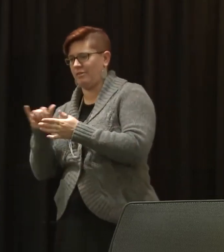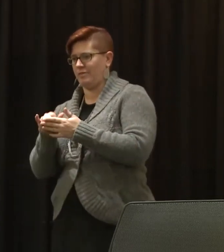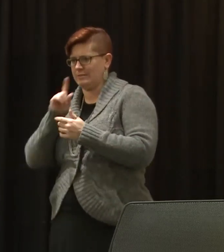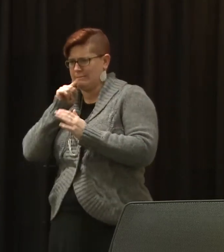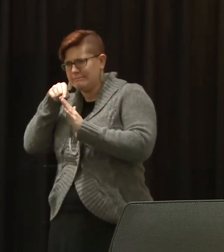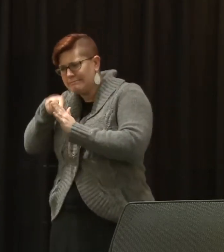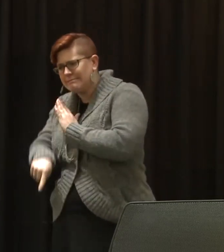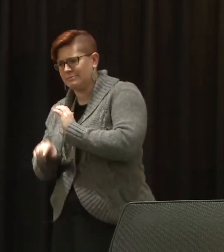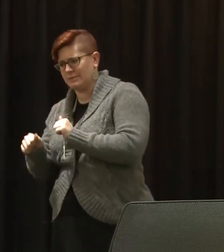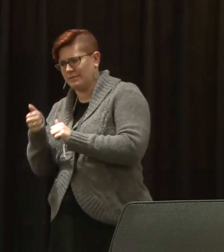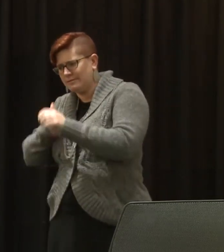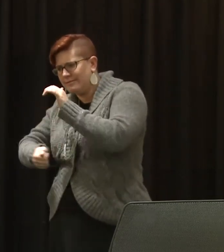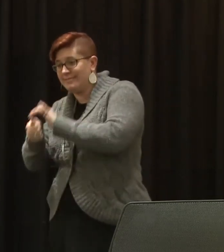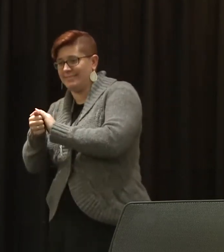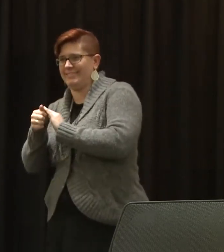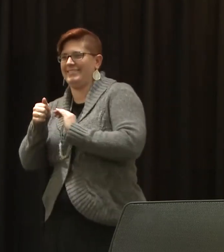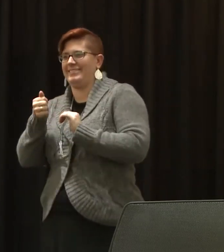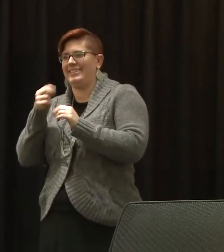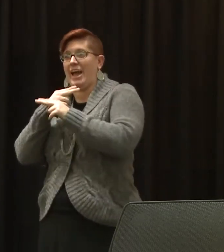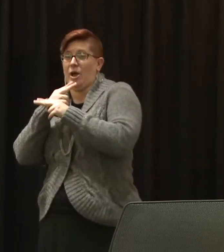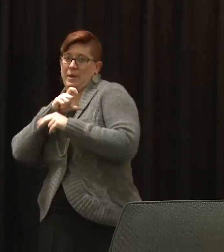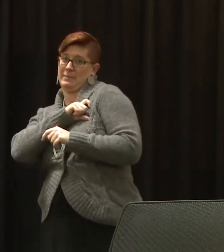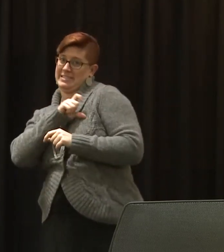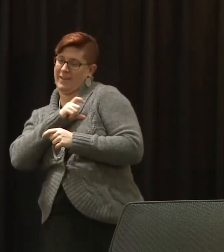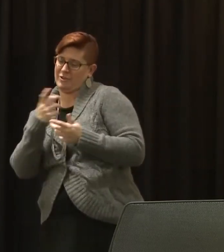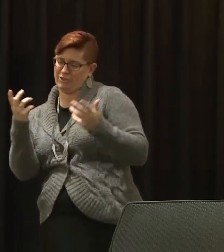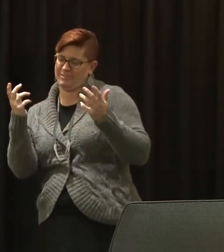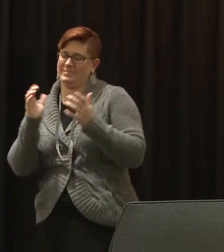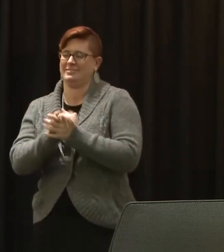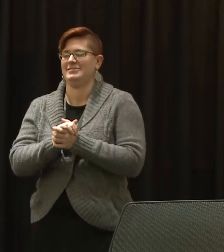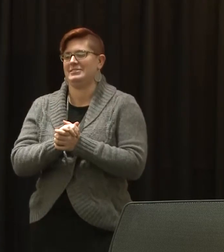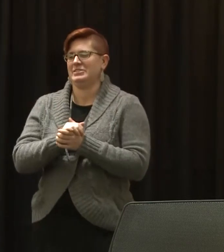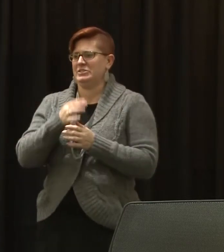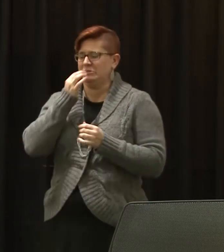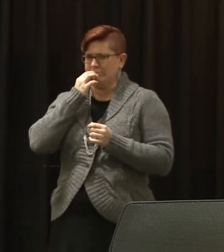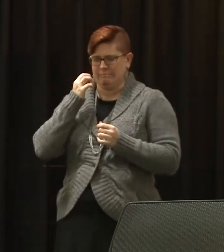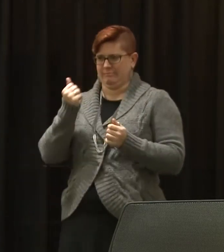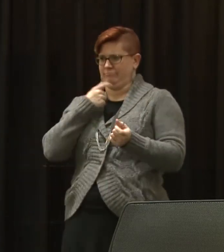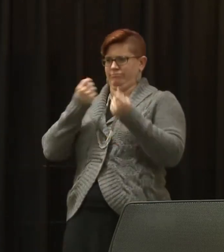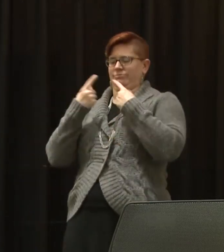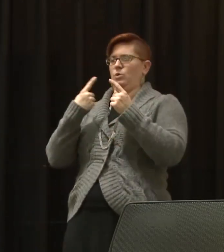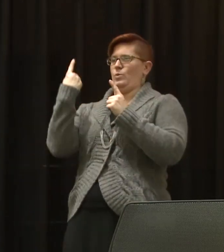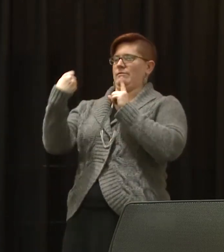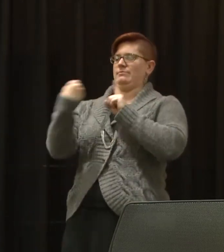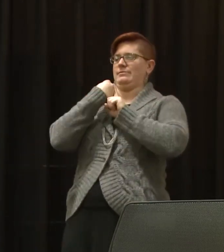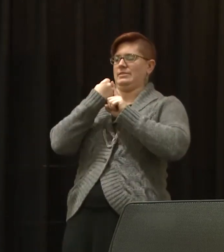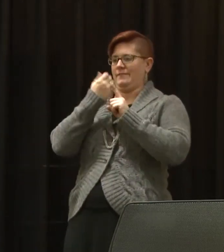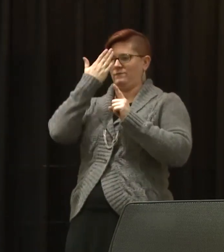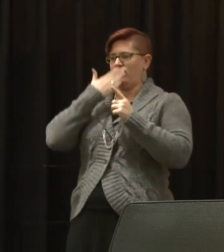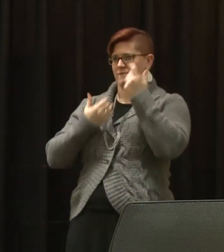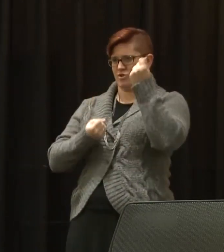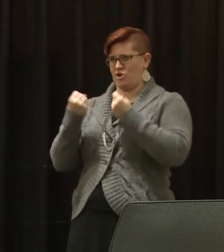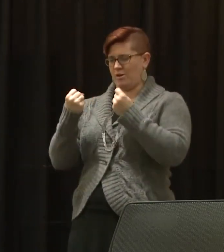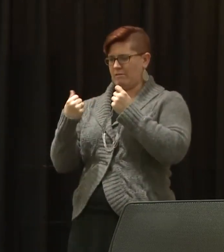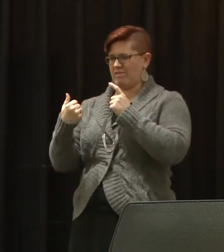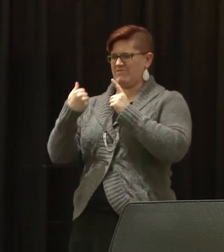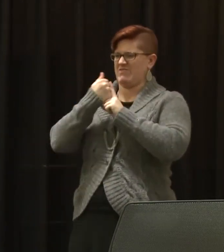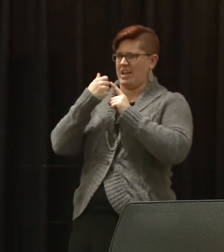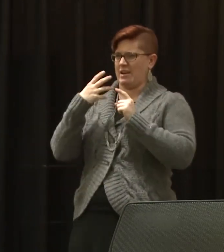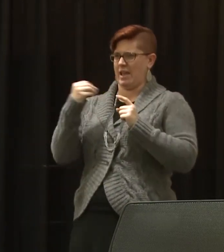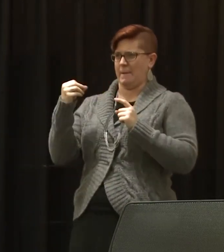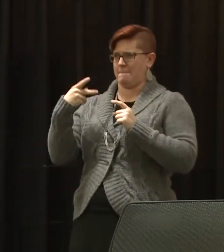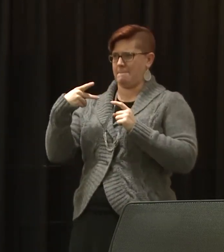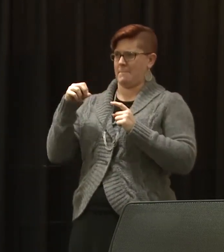to camouflage a highway patrol car. Soon the tumbleweeds prove too numerous, and one strikes my car's grille with a combination of a thud and a